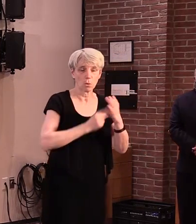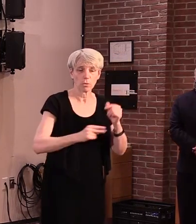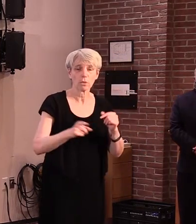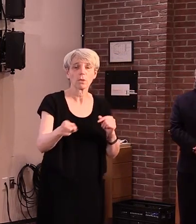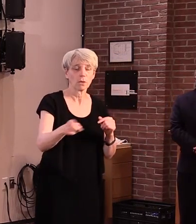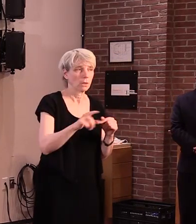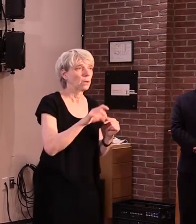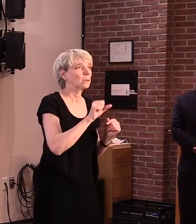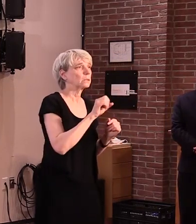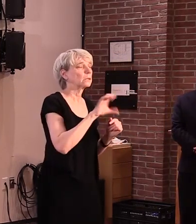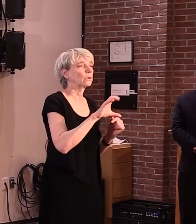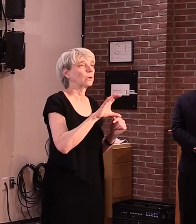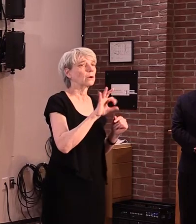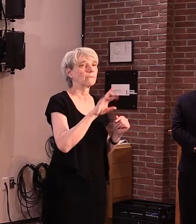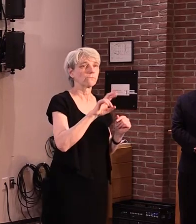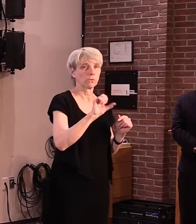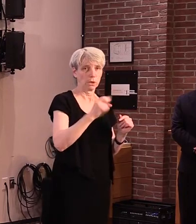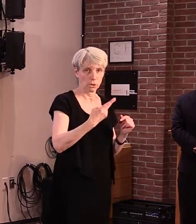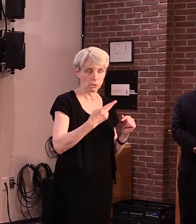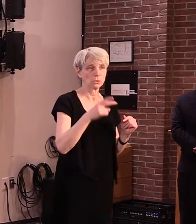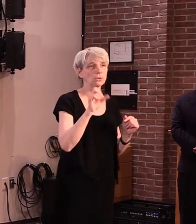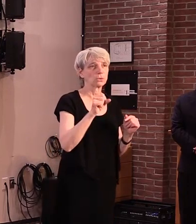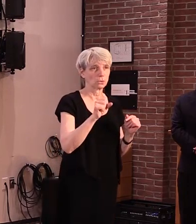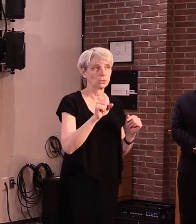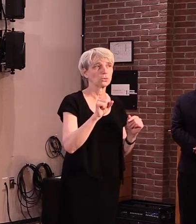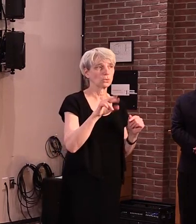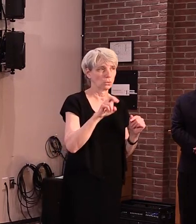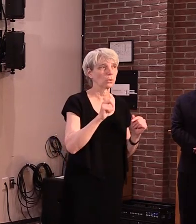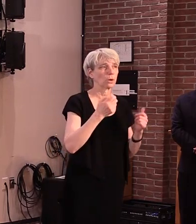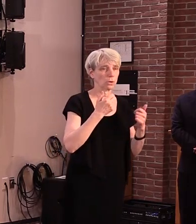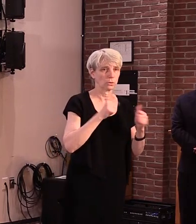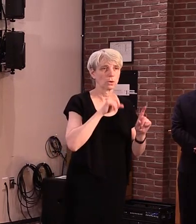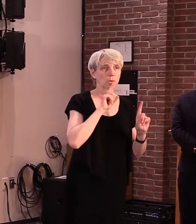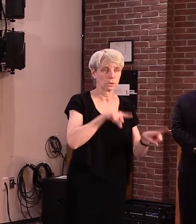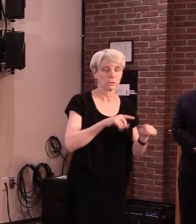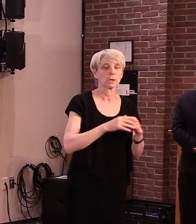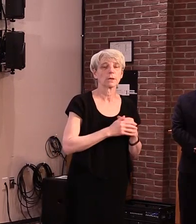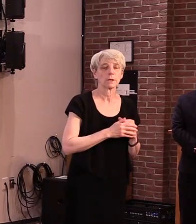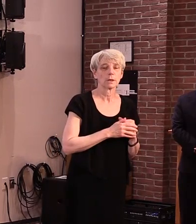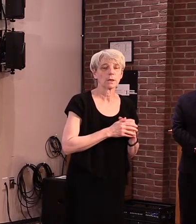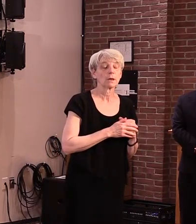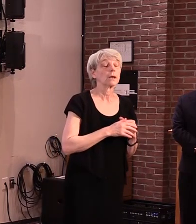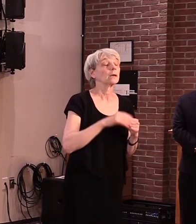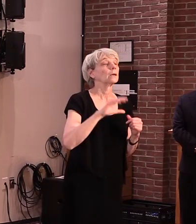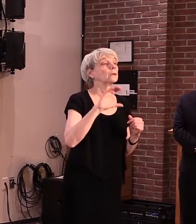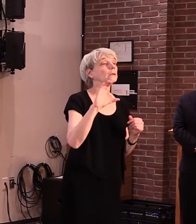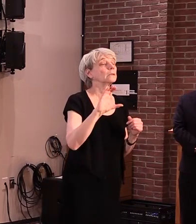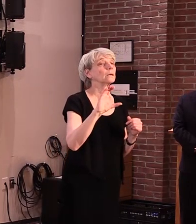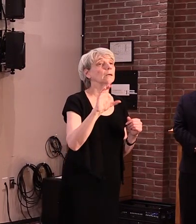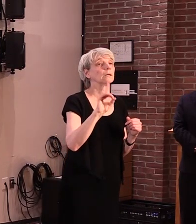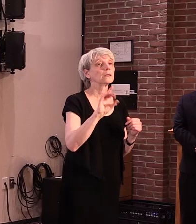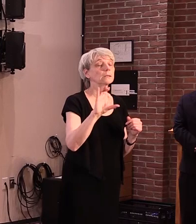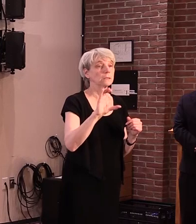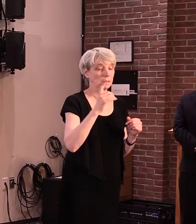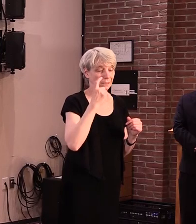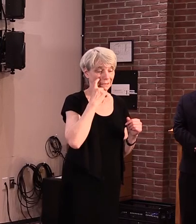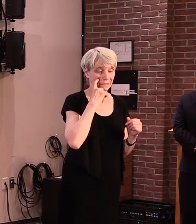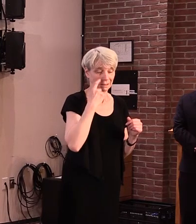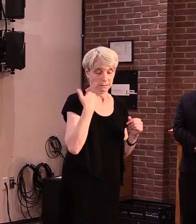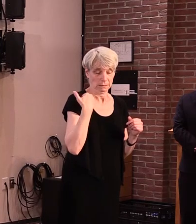Yeah, I could, this is Secretary French, I can take a first step at that. Yeah, the CDC did issue some guidance this